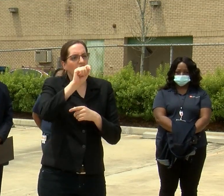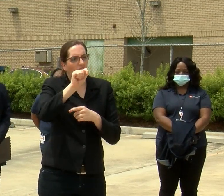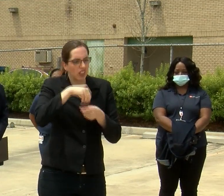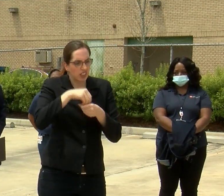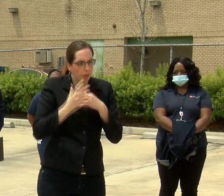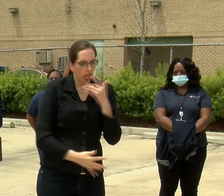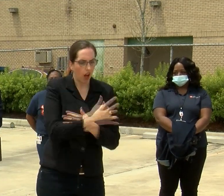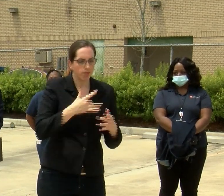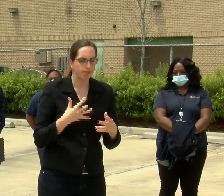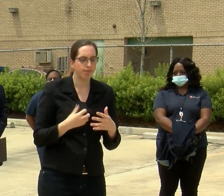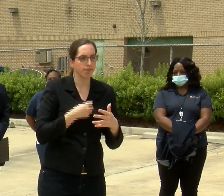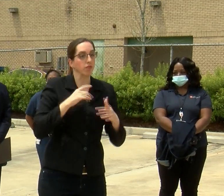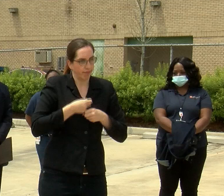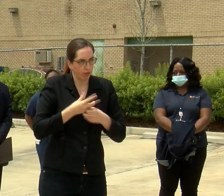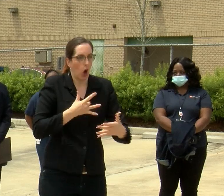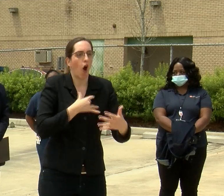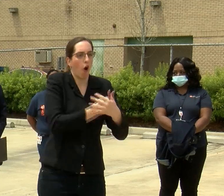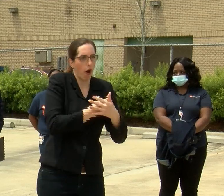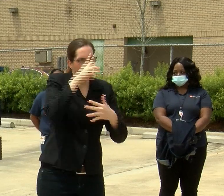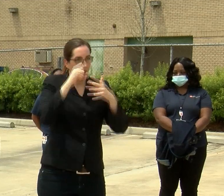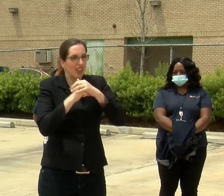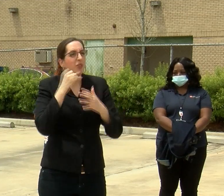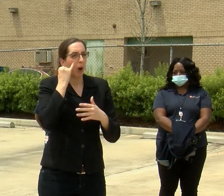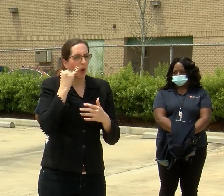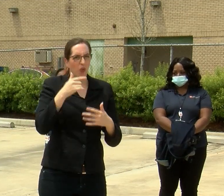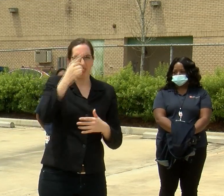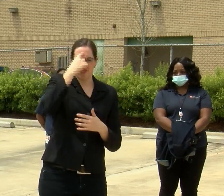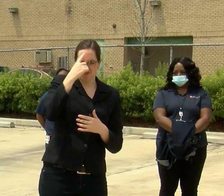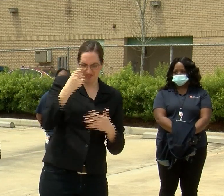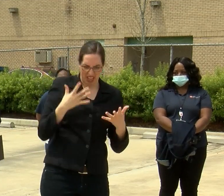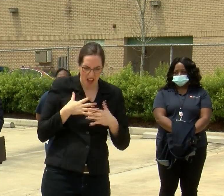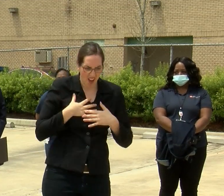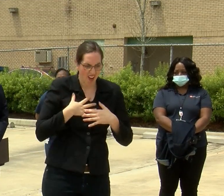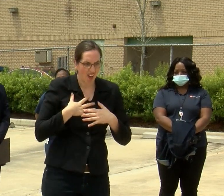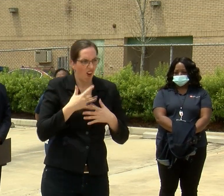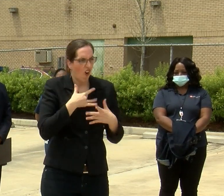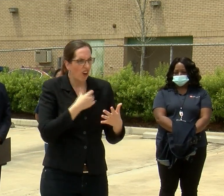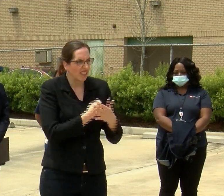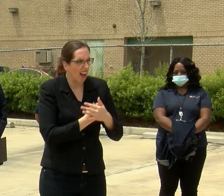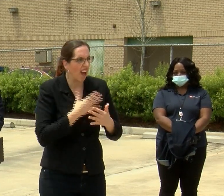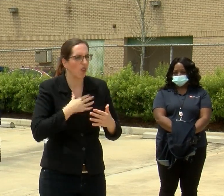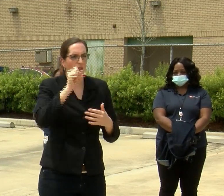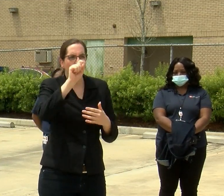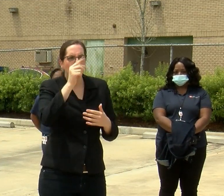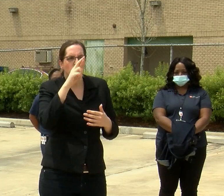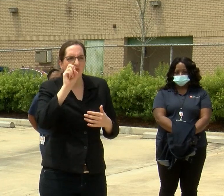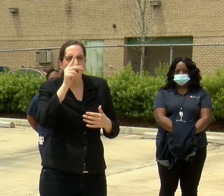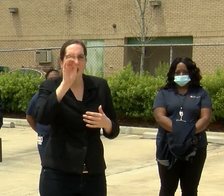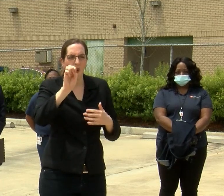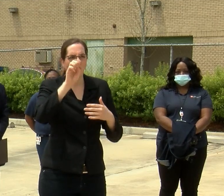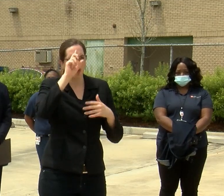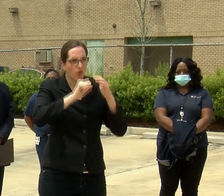strokes. So ladies and gentlemen, if you think you're having the signs and symptoms of a heart attack, or you think you're having the signs and symptoms of a stroke,